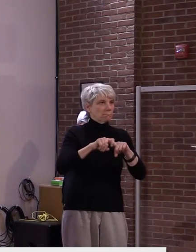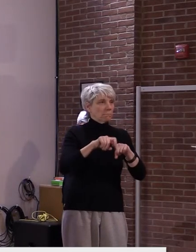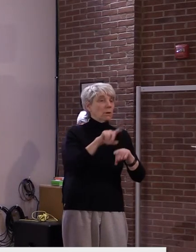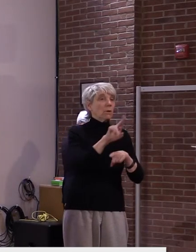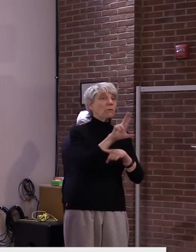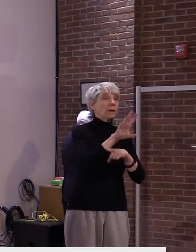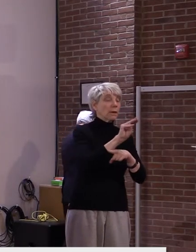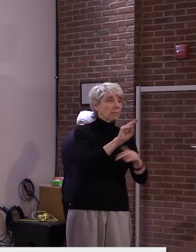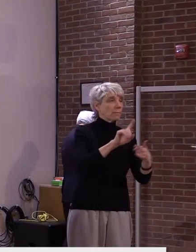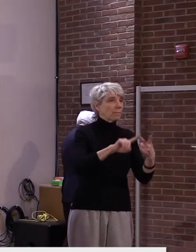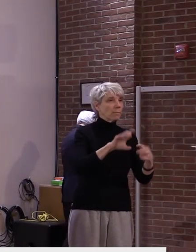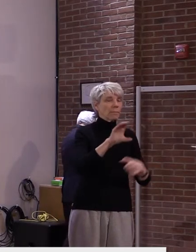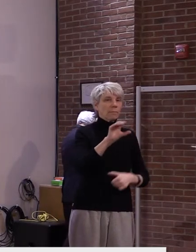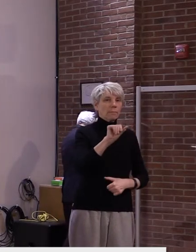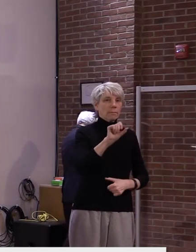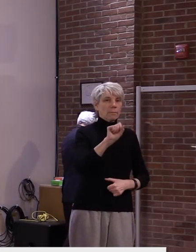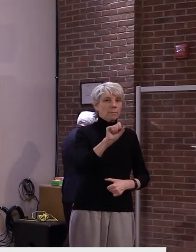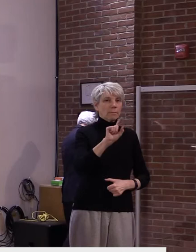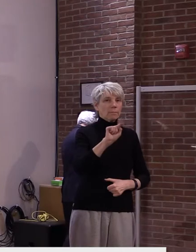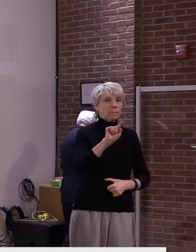Norwich.